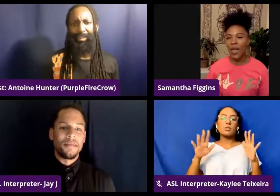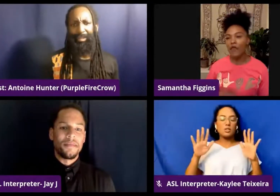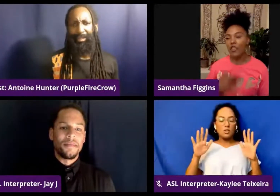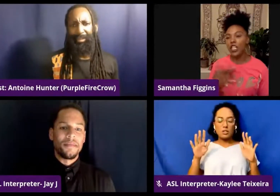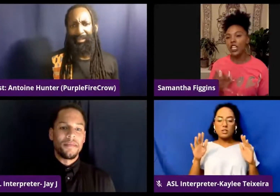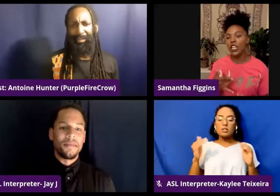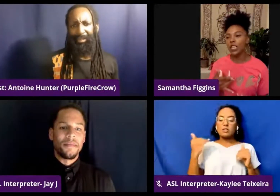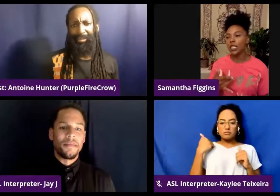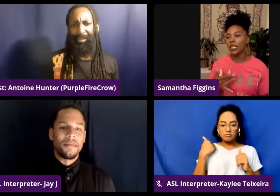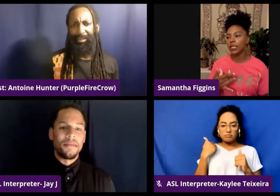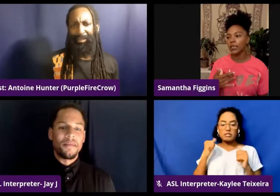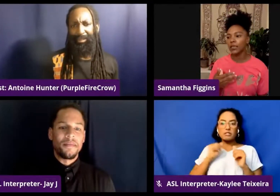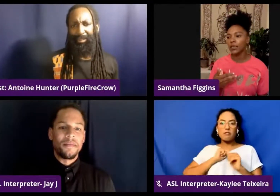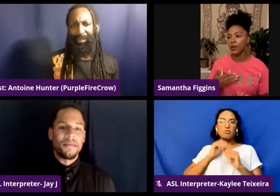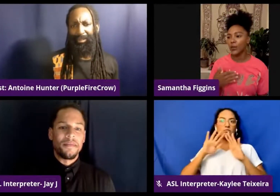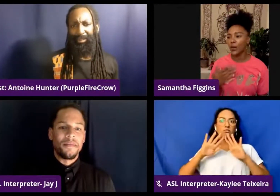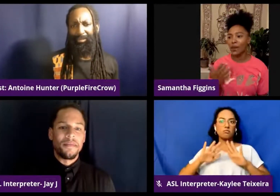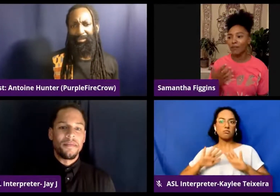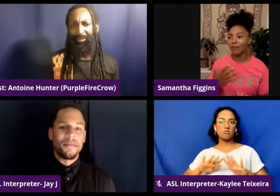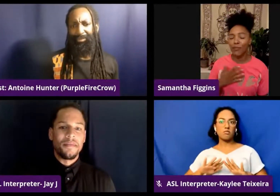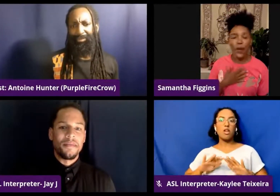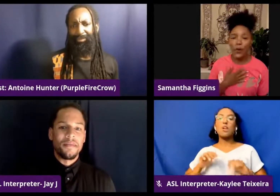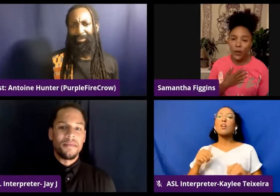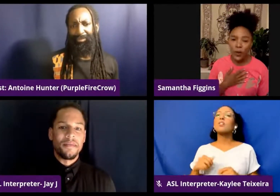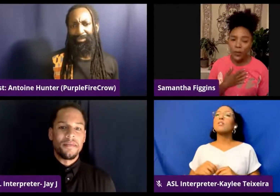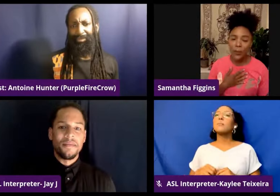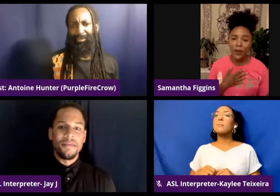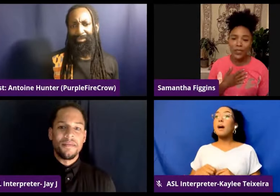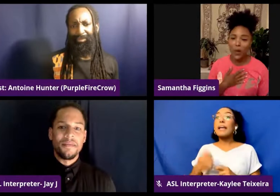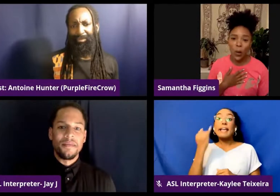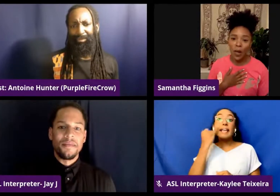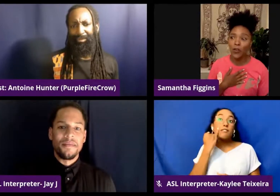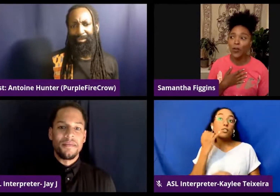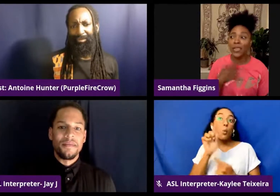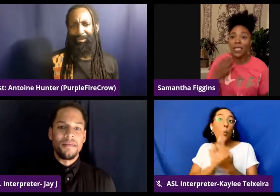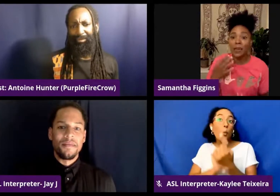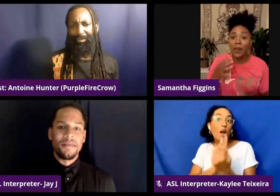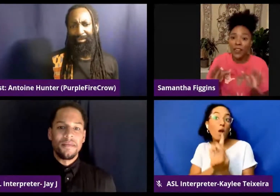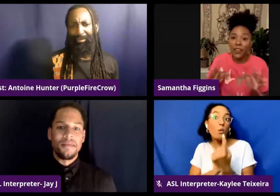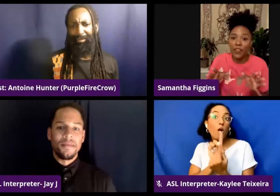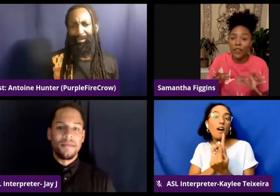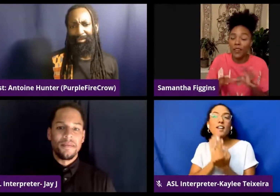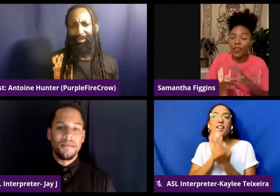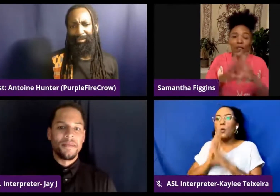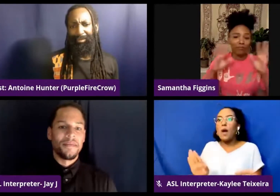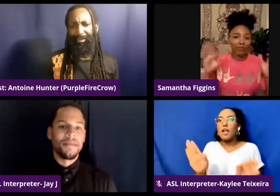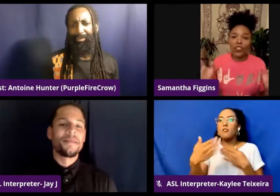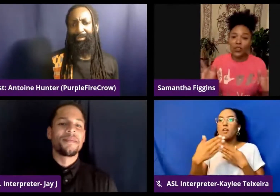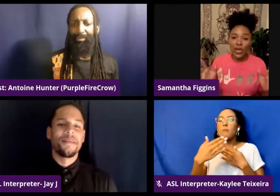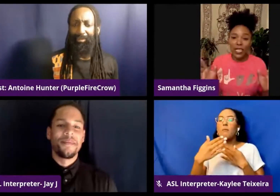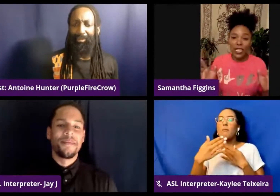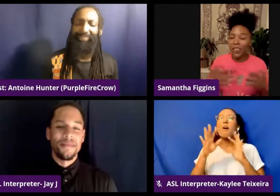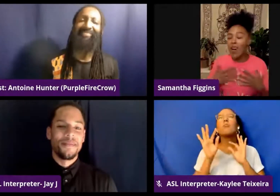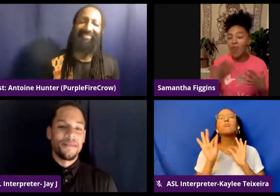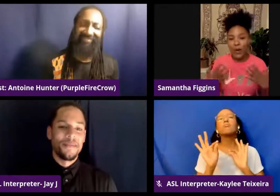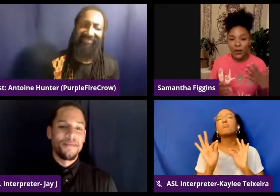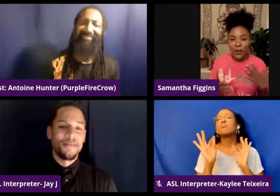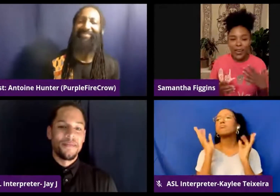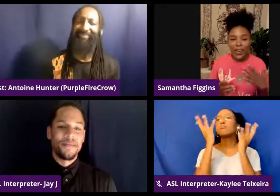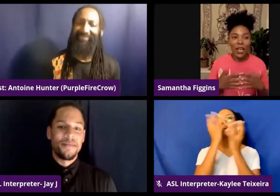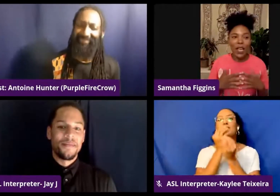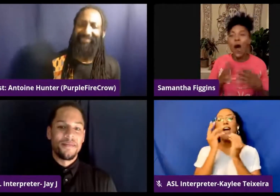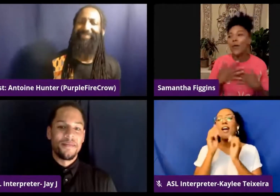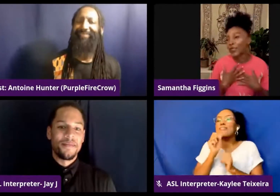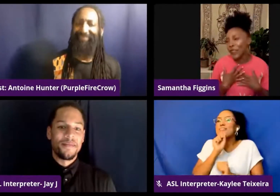I think I'm really good when I'm one-on-one with a person in a quiet room. That is like my favorite situation. I